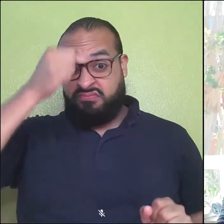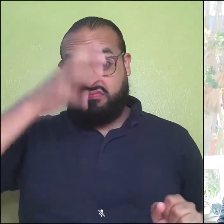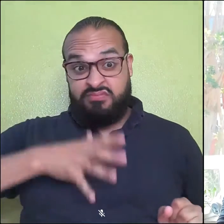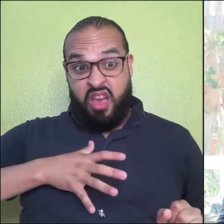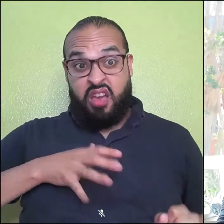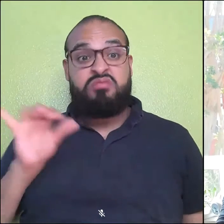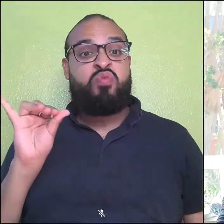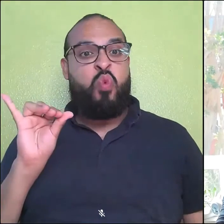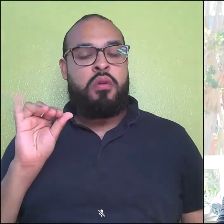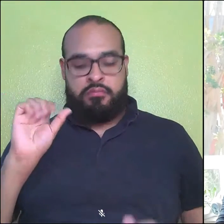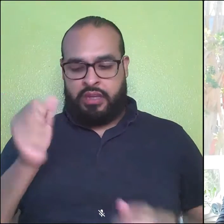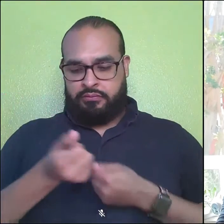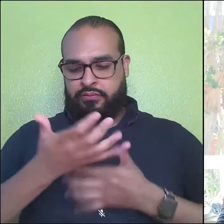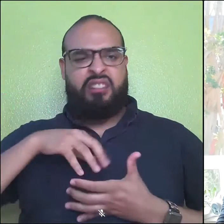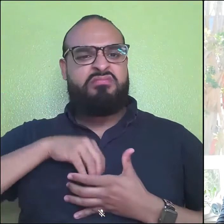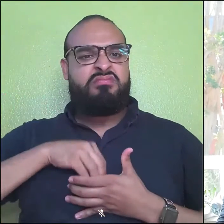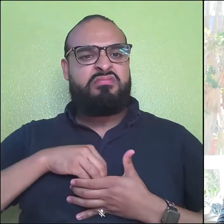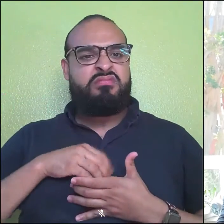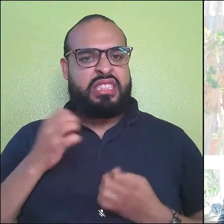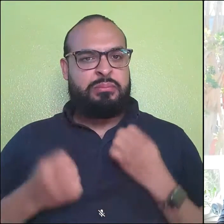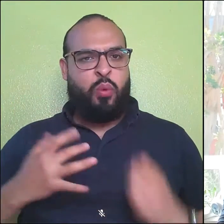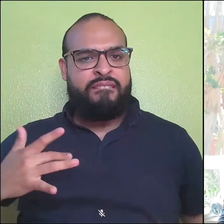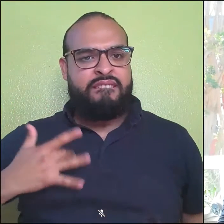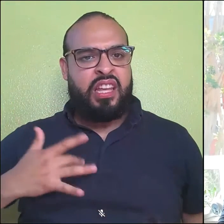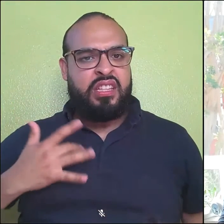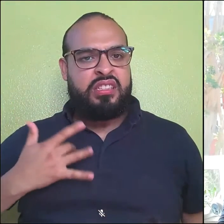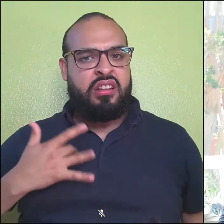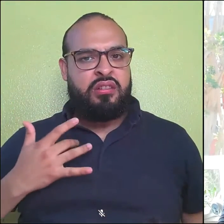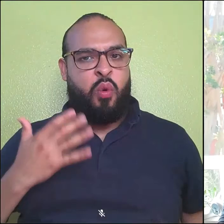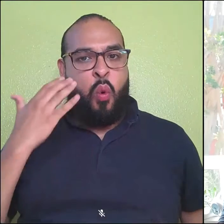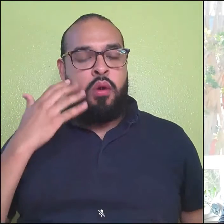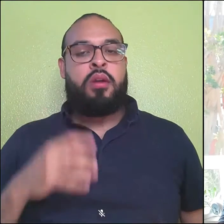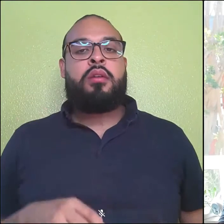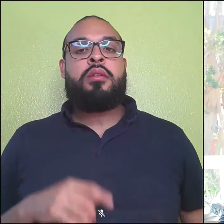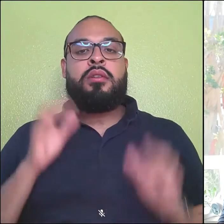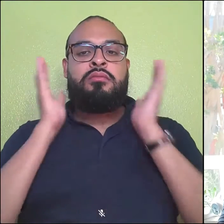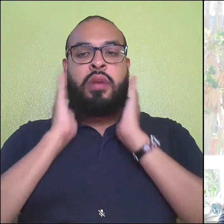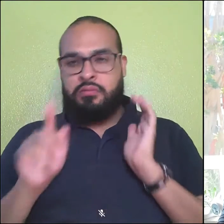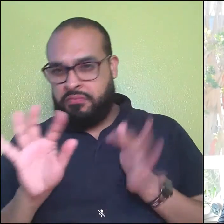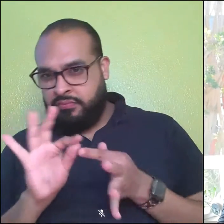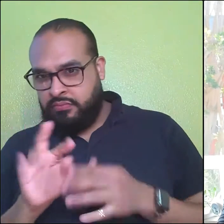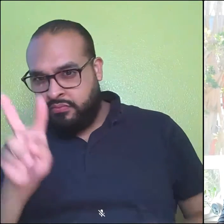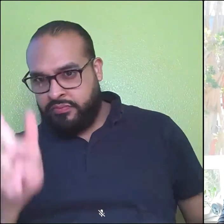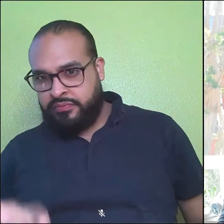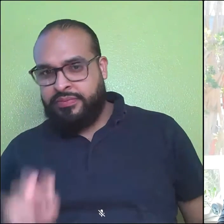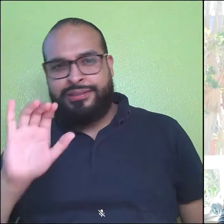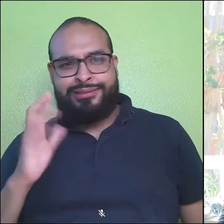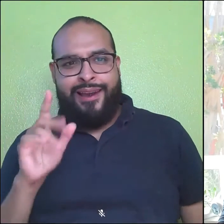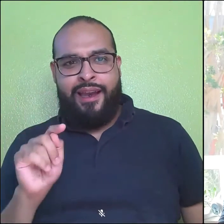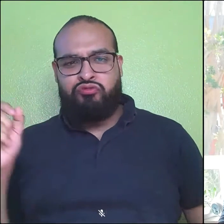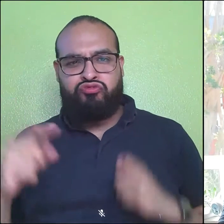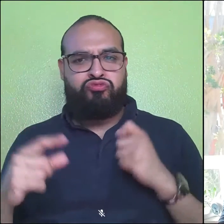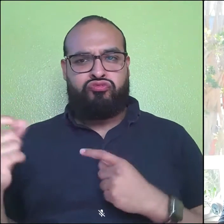what's present for me. And I love where I'm seeing tension in the jaw, calm, super grateful,